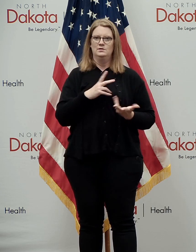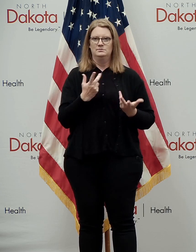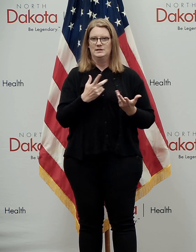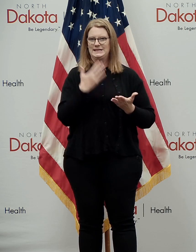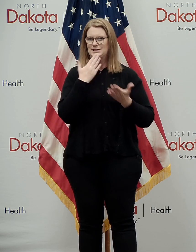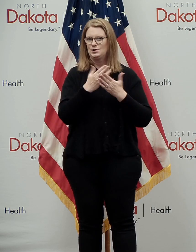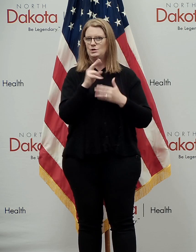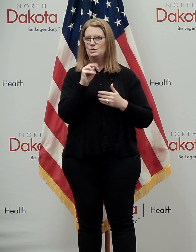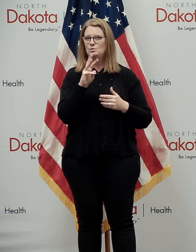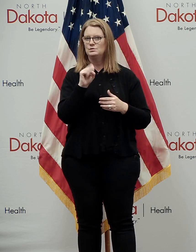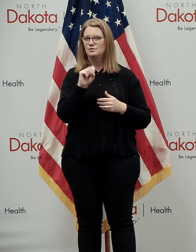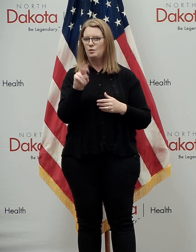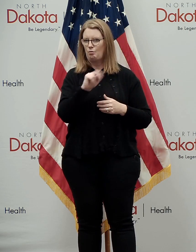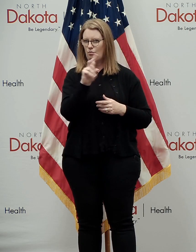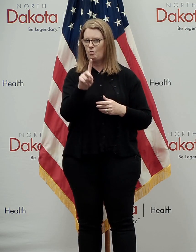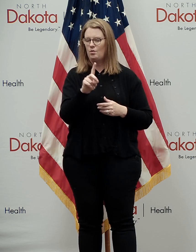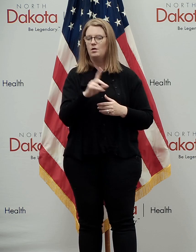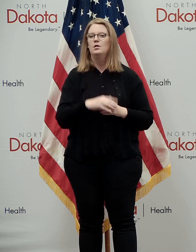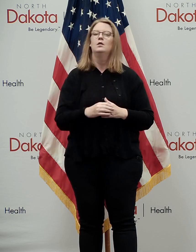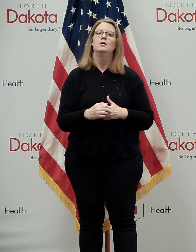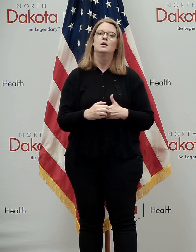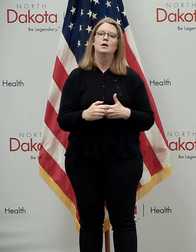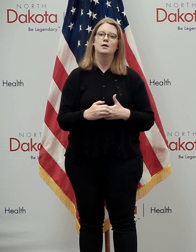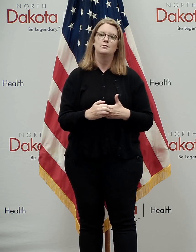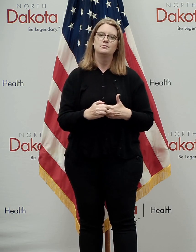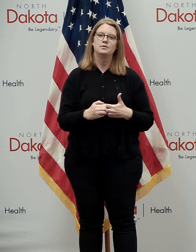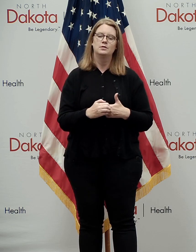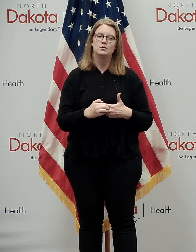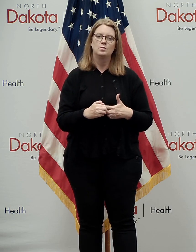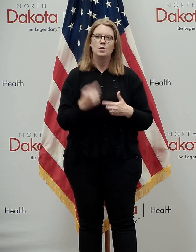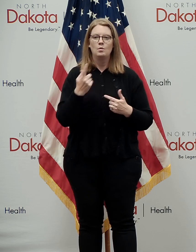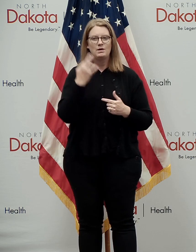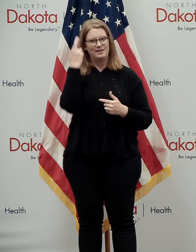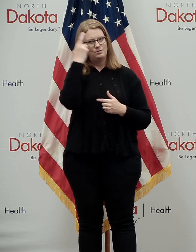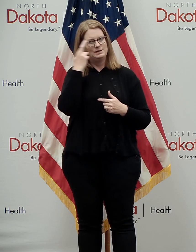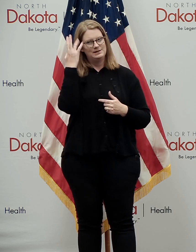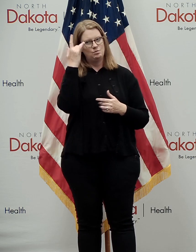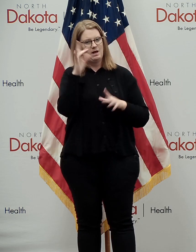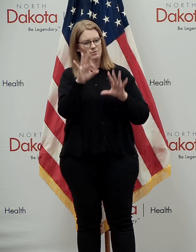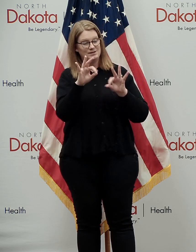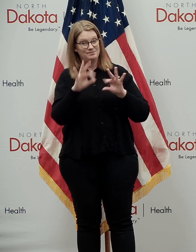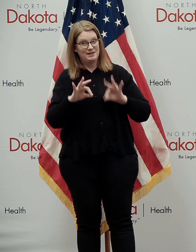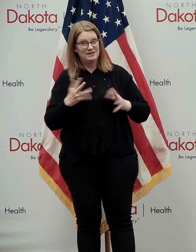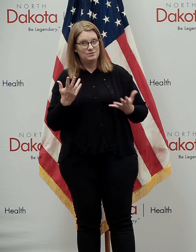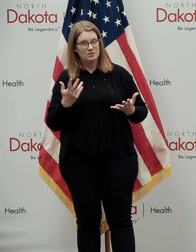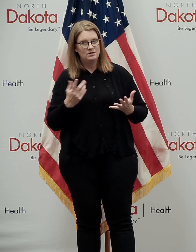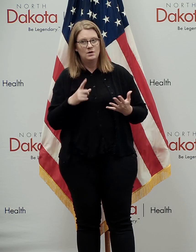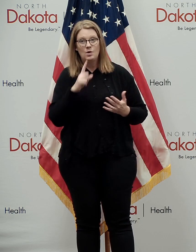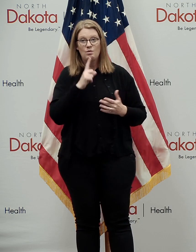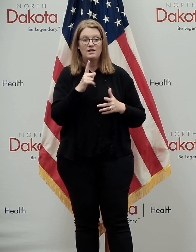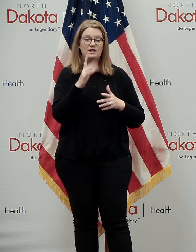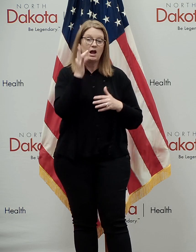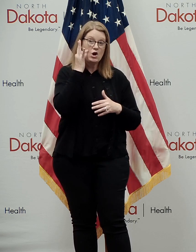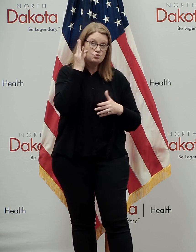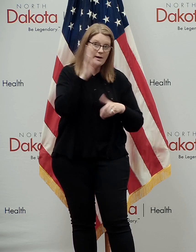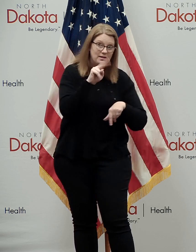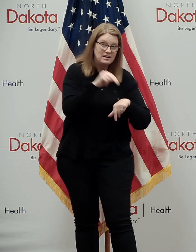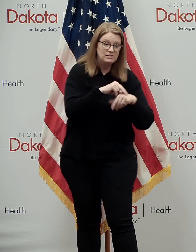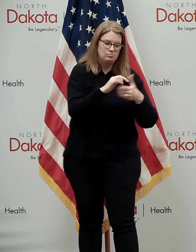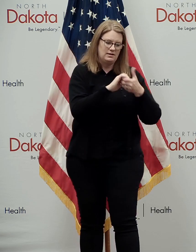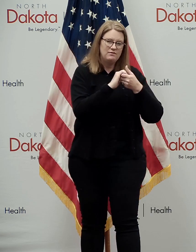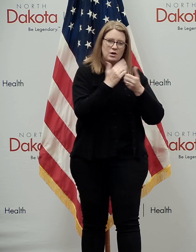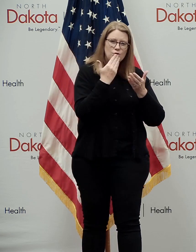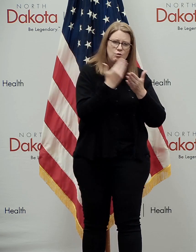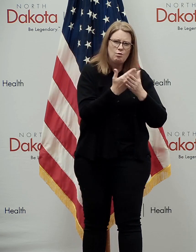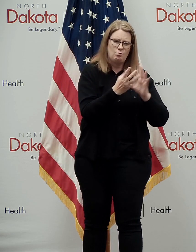again, I think one of the things that one of the reasons why we were selected is because of our strong relationship with the tribal nations, and we'll